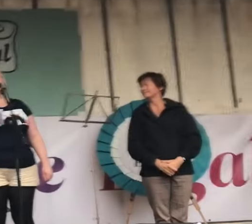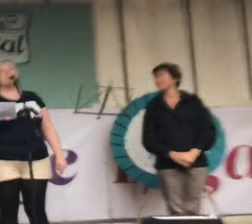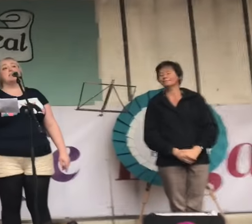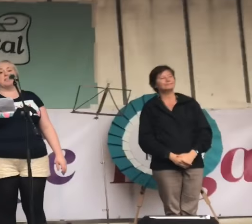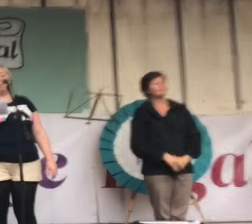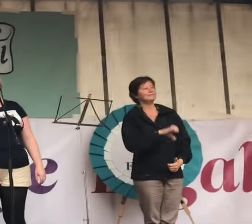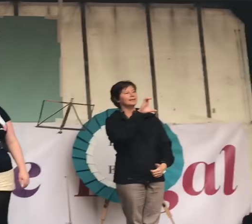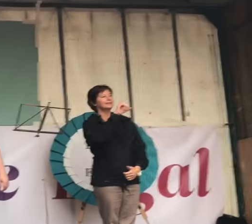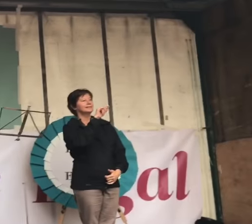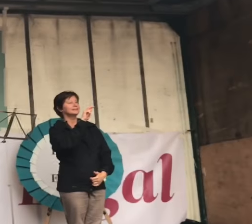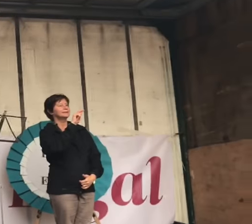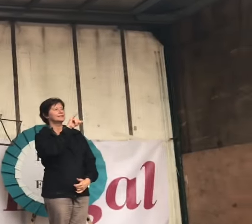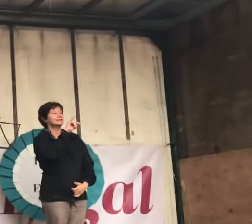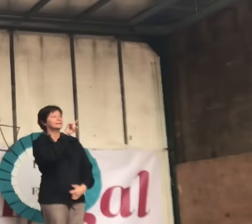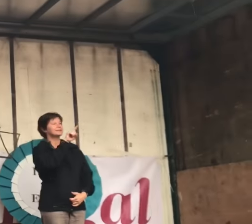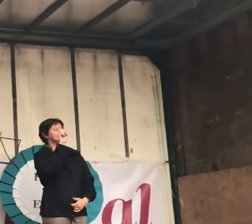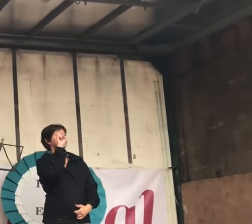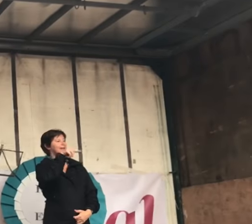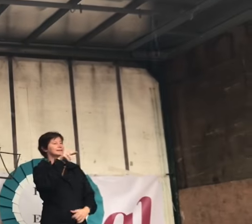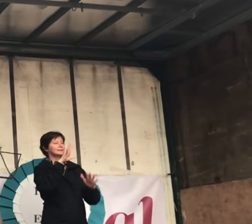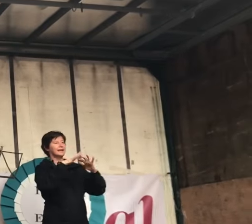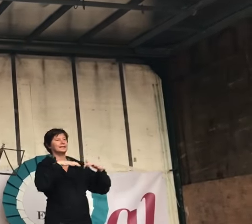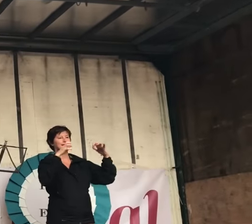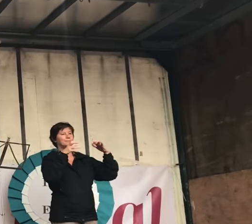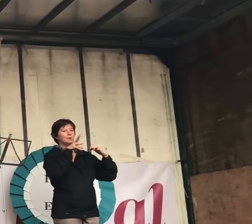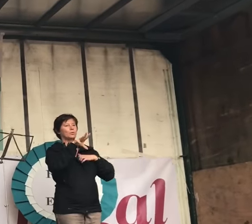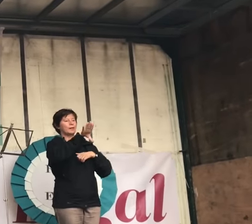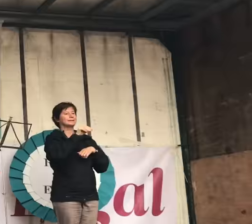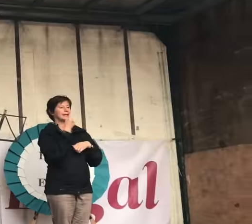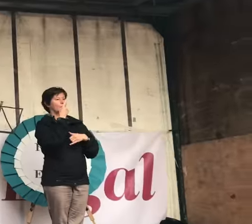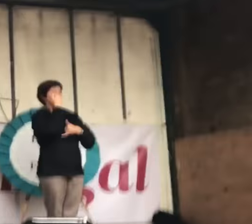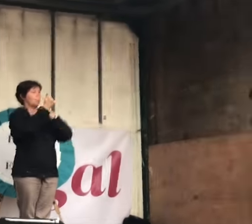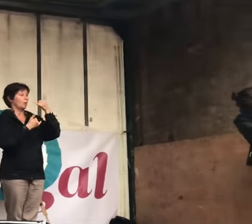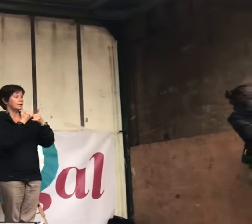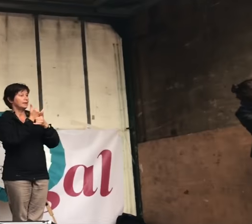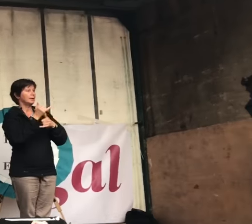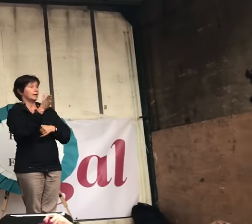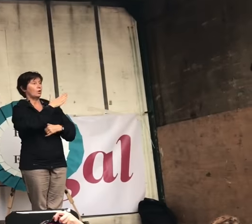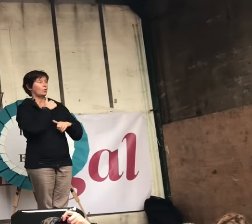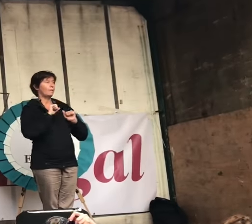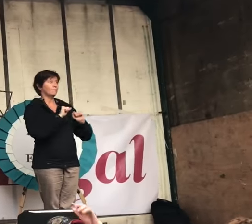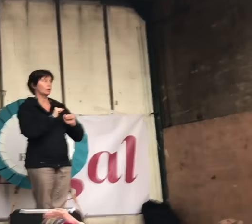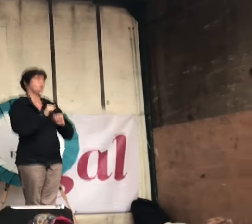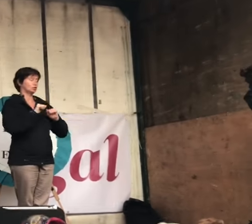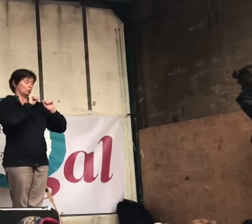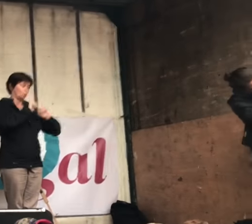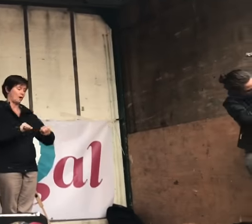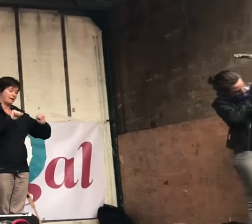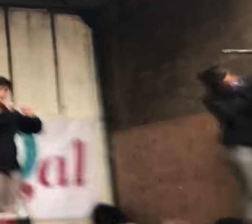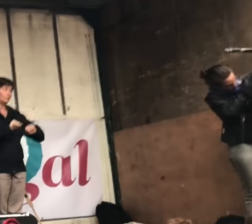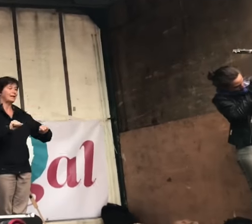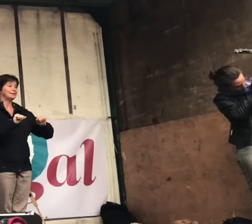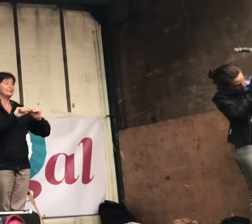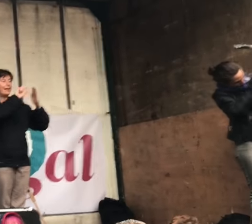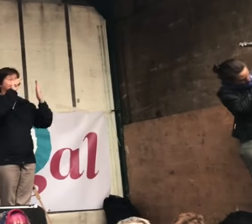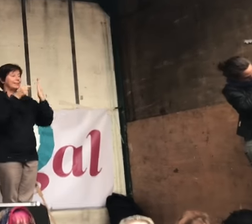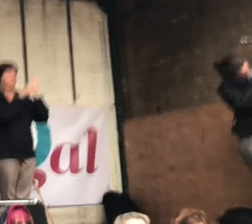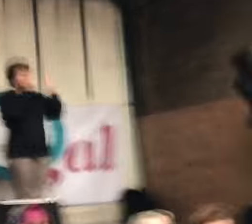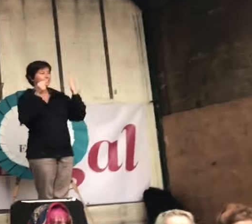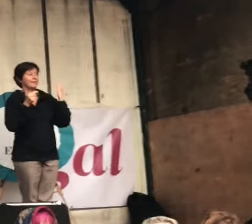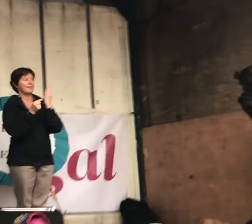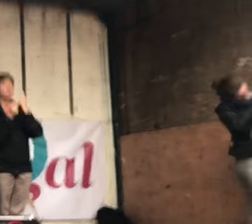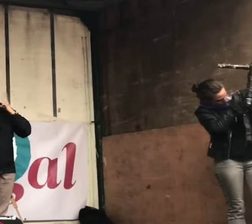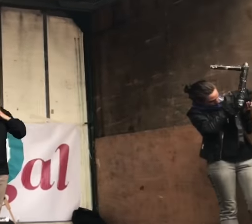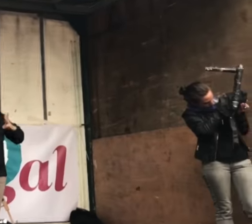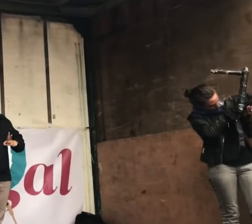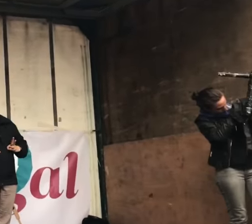The Citizens' Assembly will take a year. While we're forced to wait, thousands of women will travel. We've no guarantee at